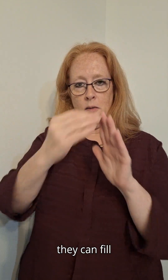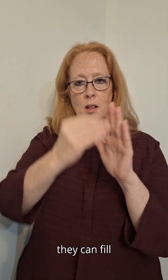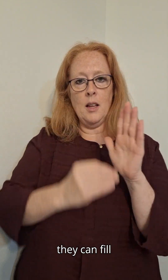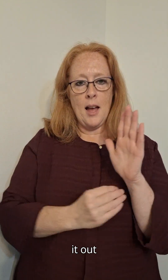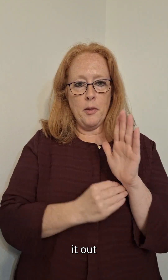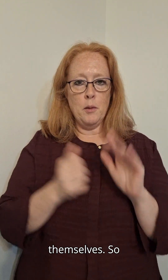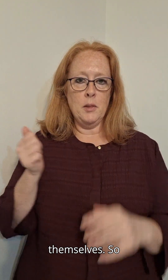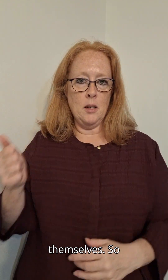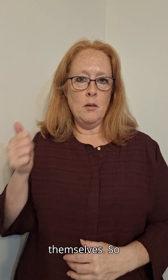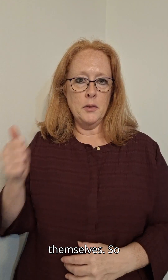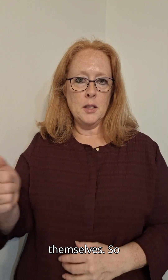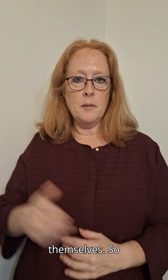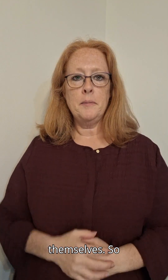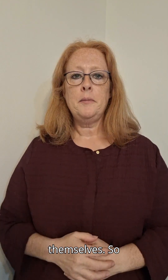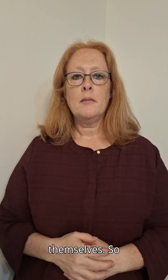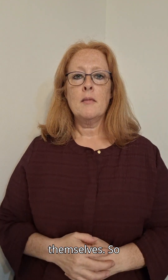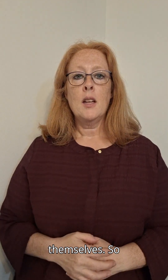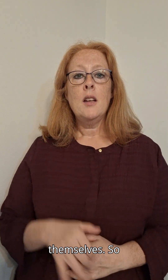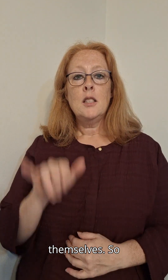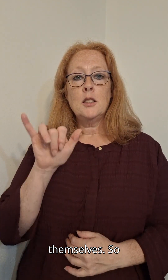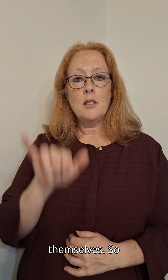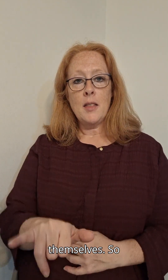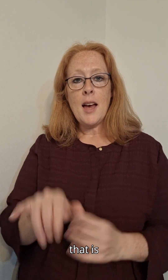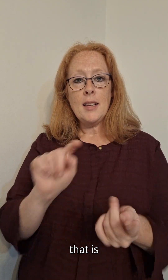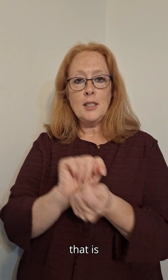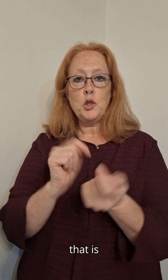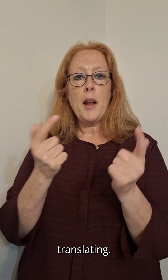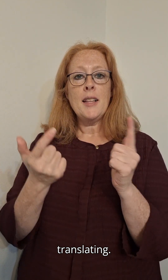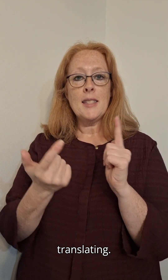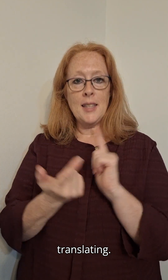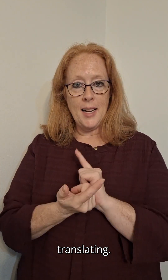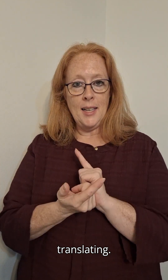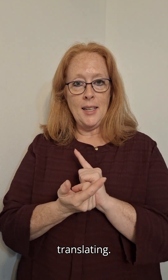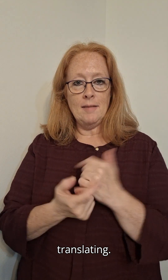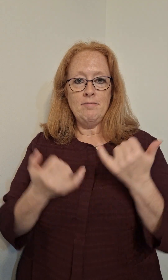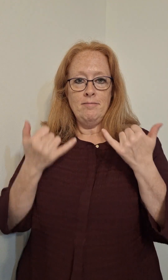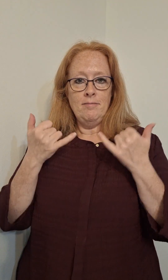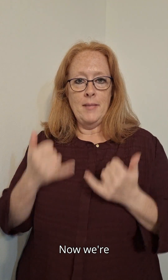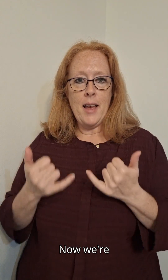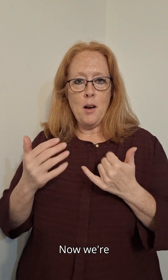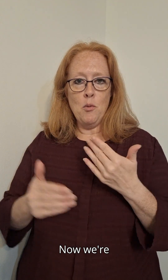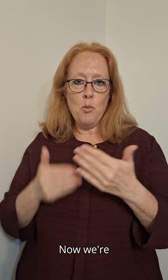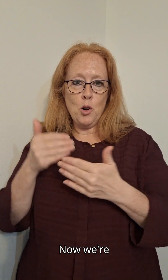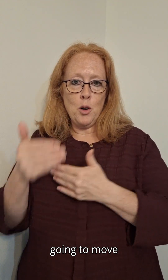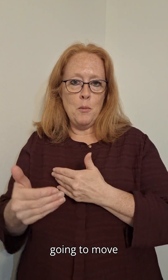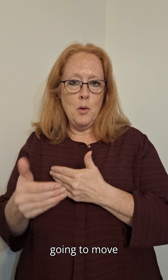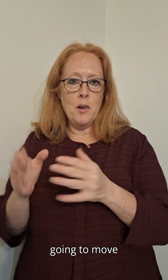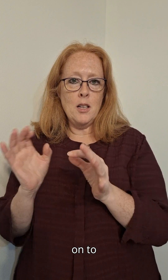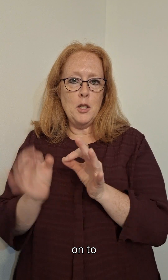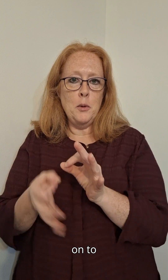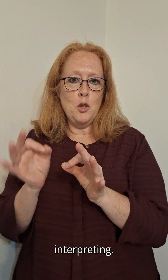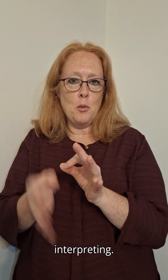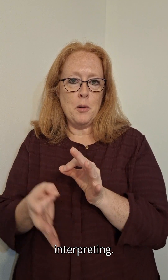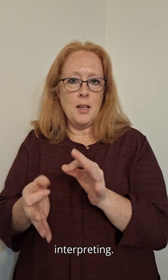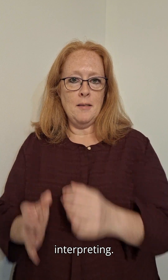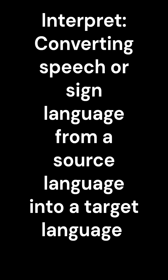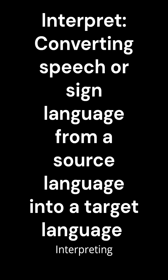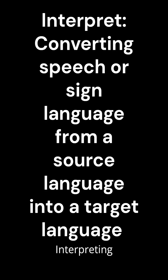fill it out themselves. So that is translating. Now we're going to move on to interpreting.